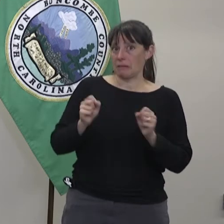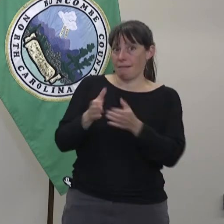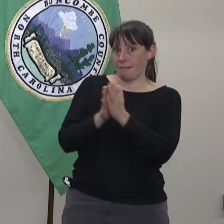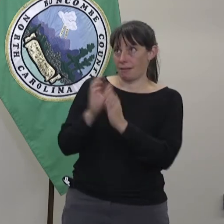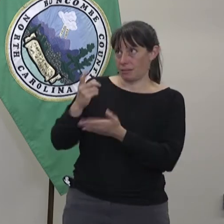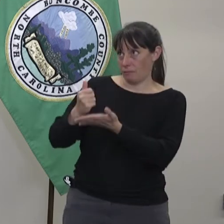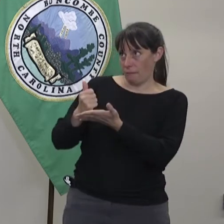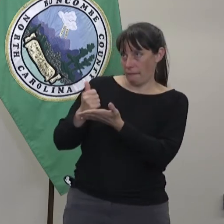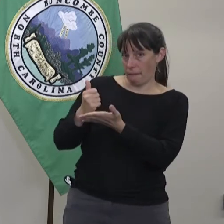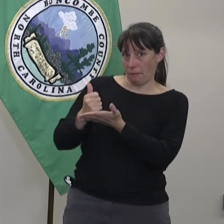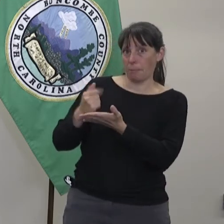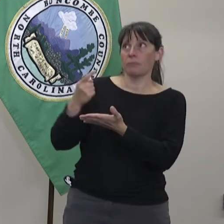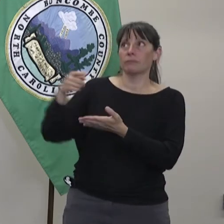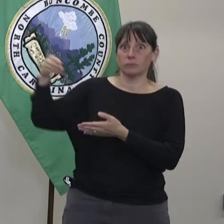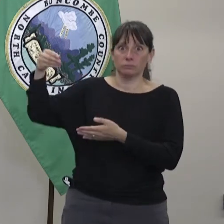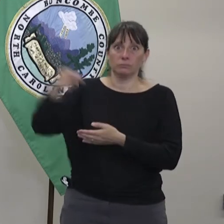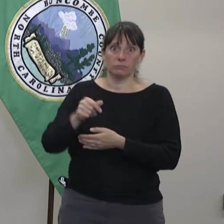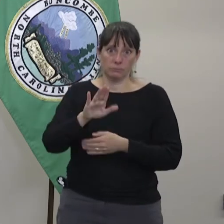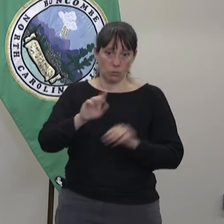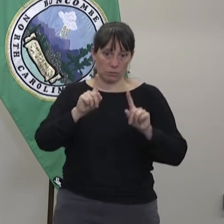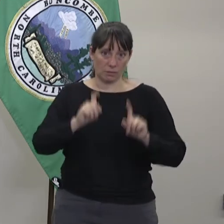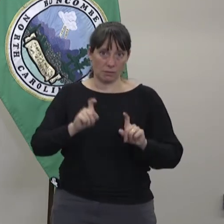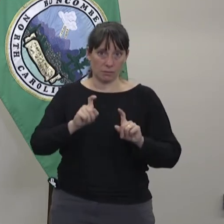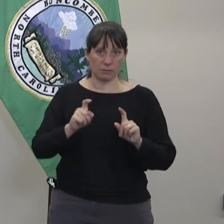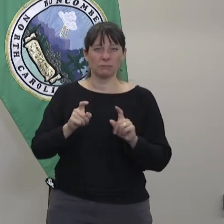Optional COVID-19 Testing Program.